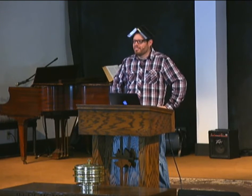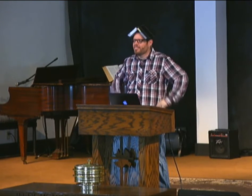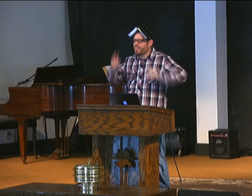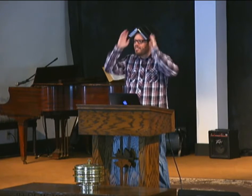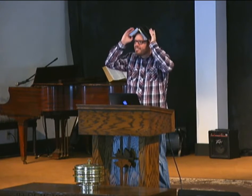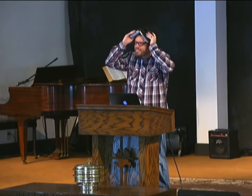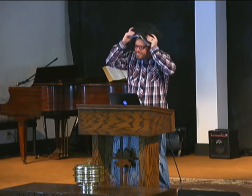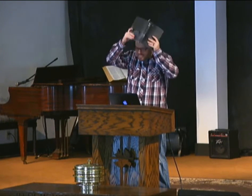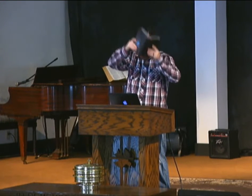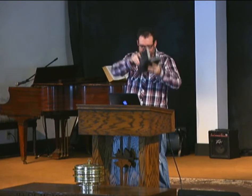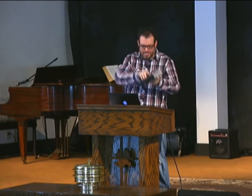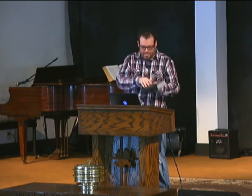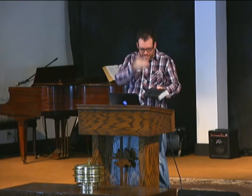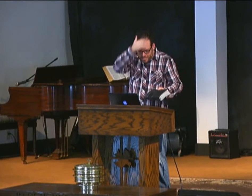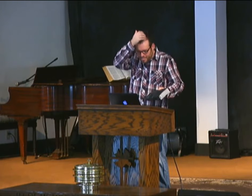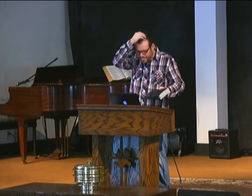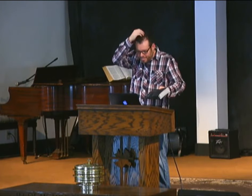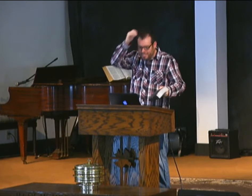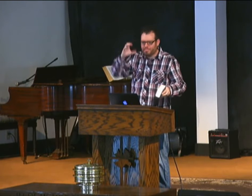Yeah.